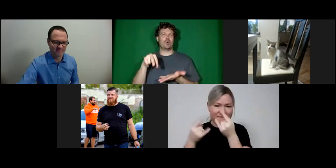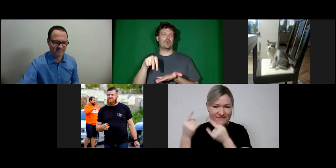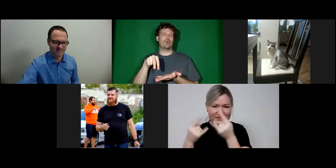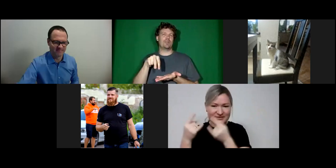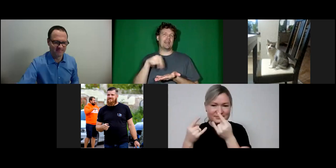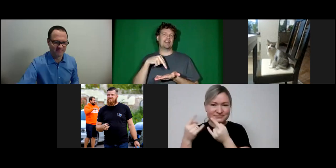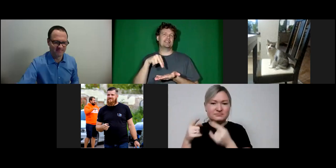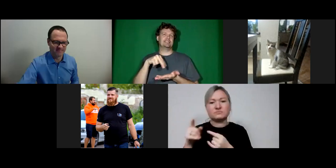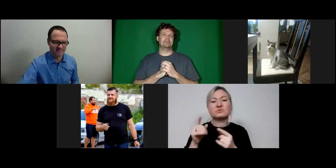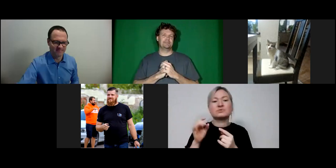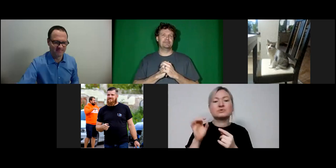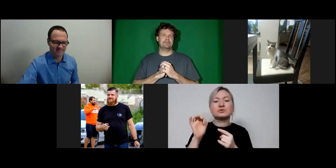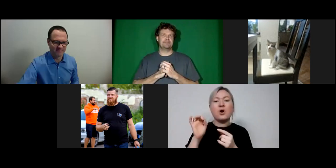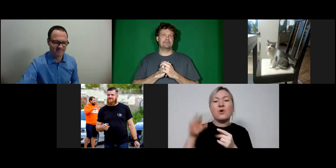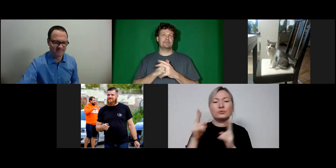story